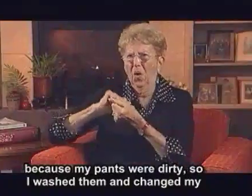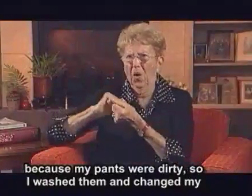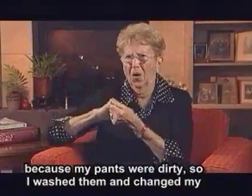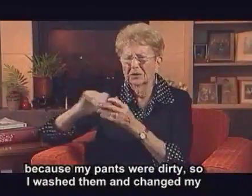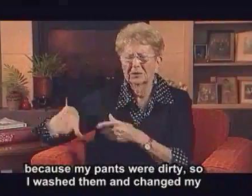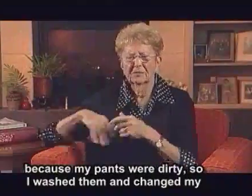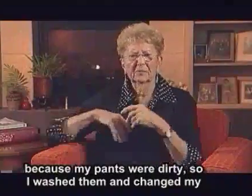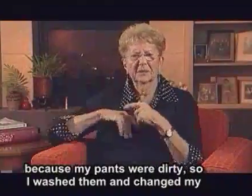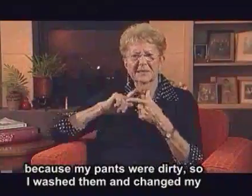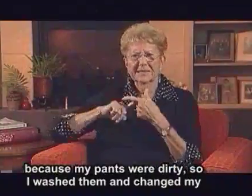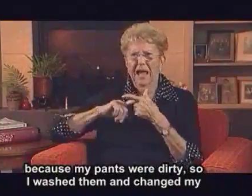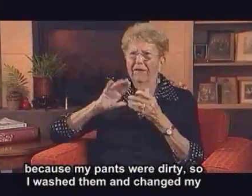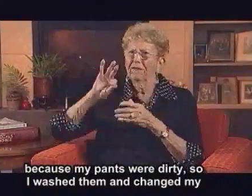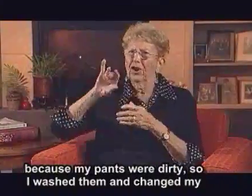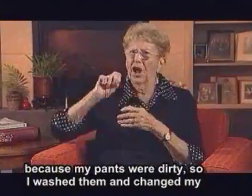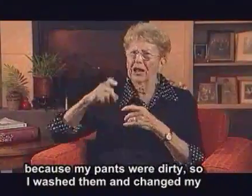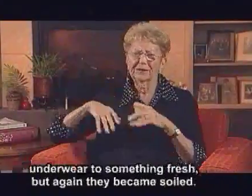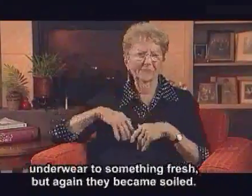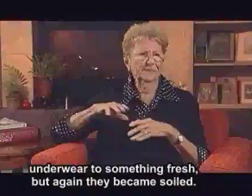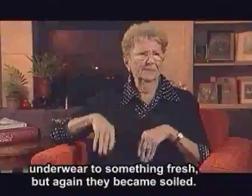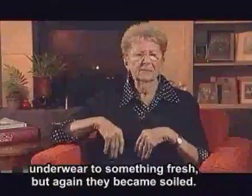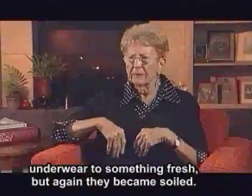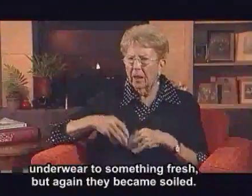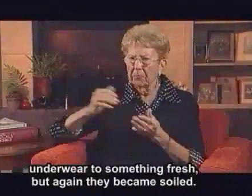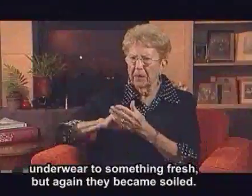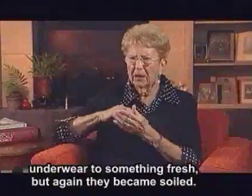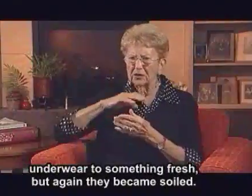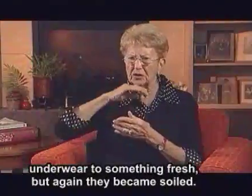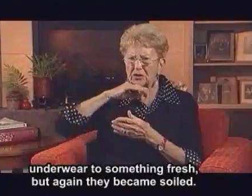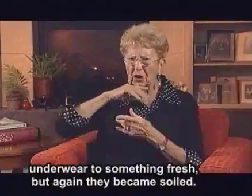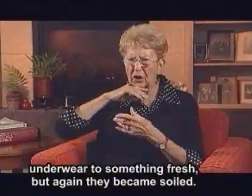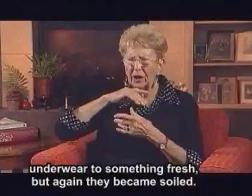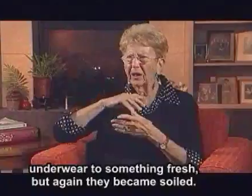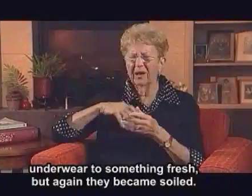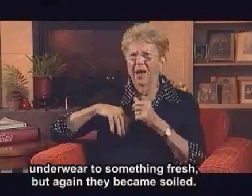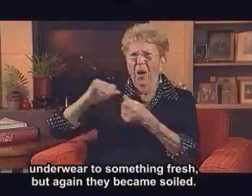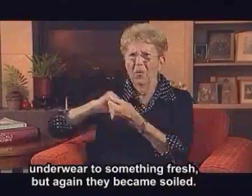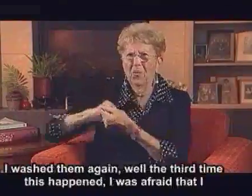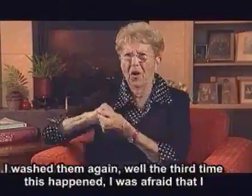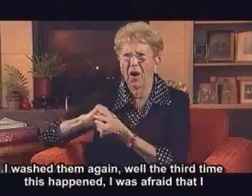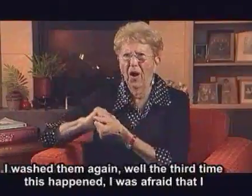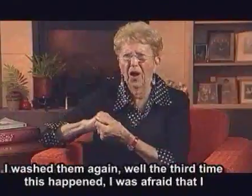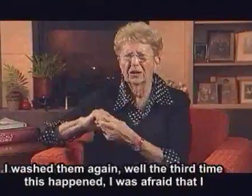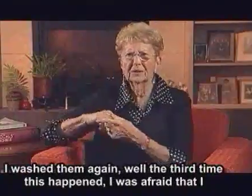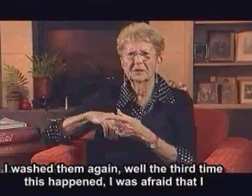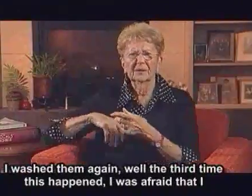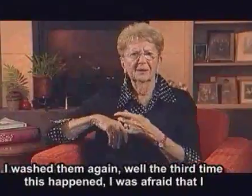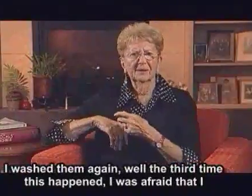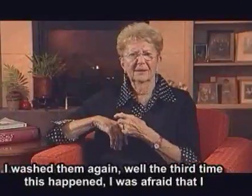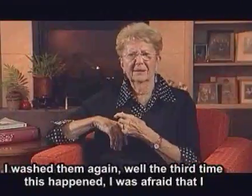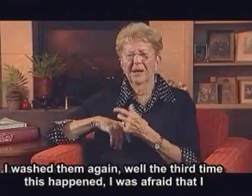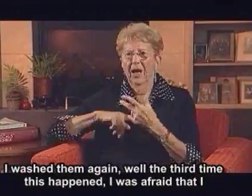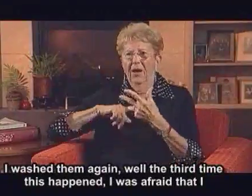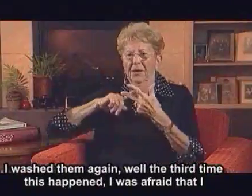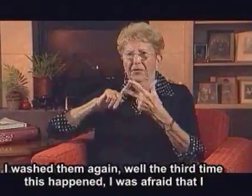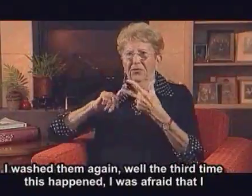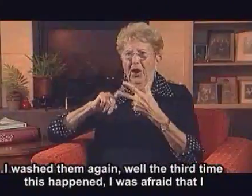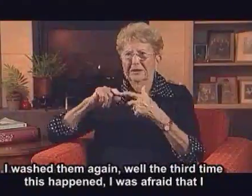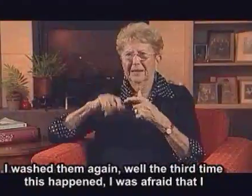So I washed them and changed my underwear to something fresh. But again, they became soiled. I washed them again. Well, the